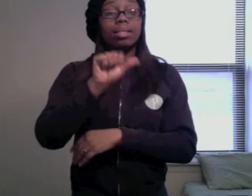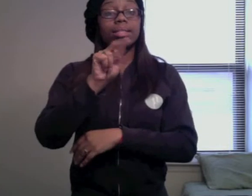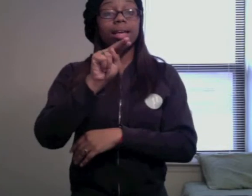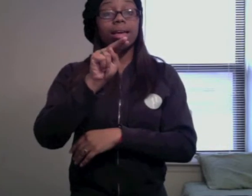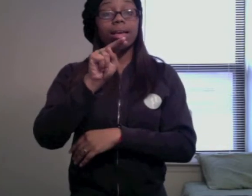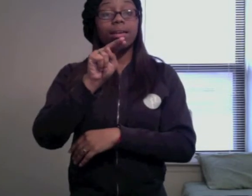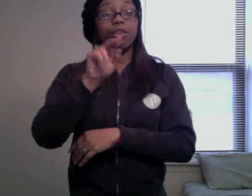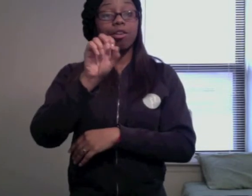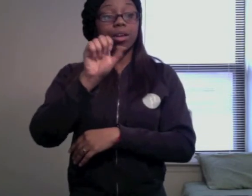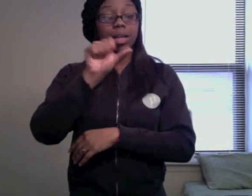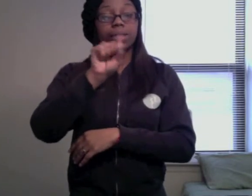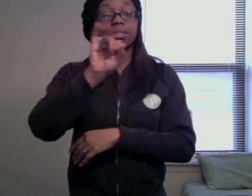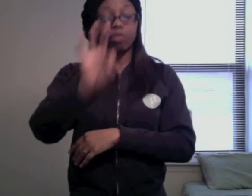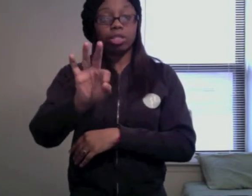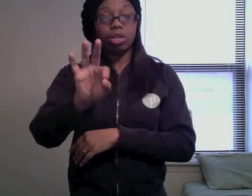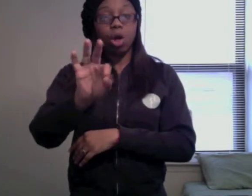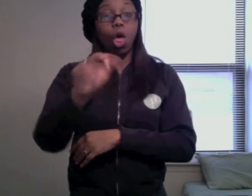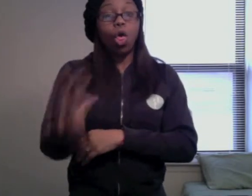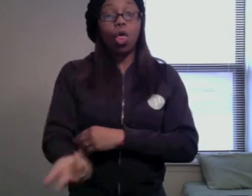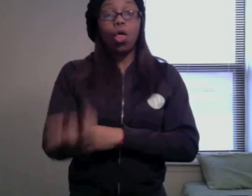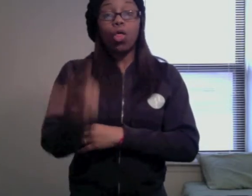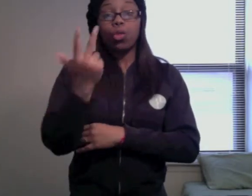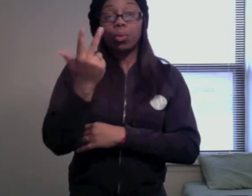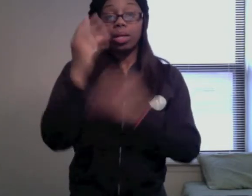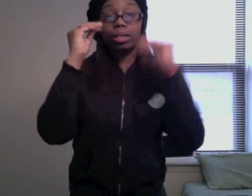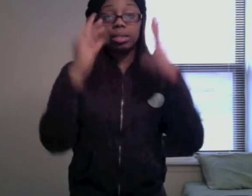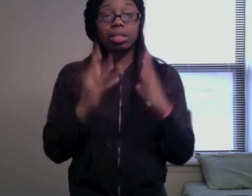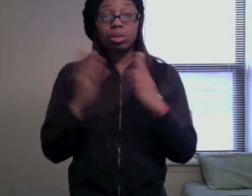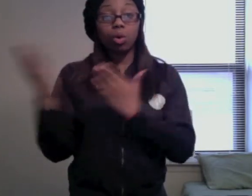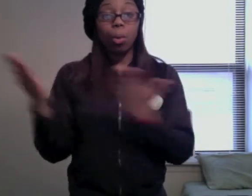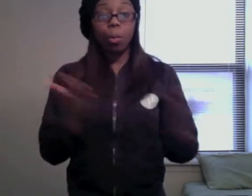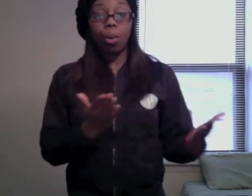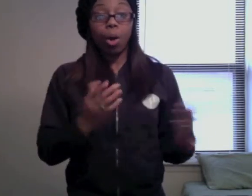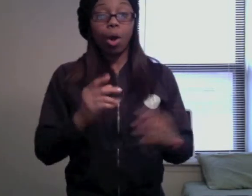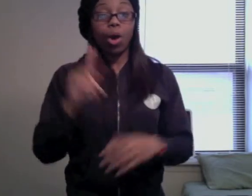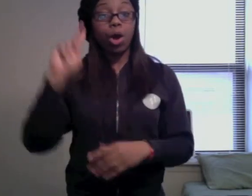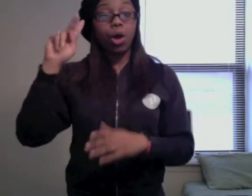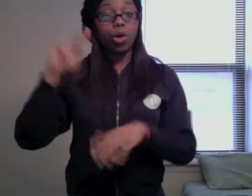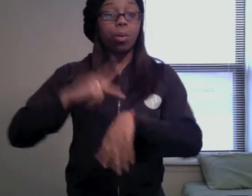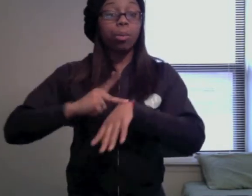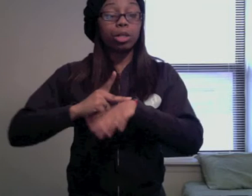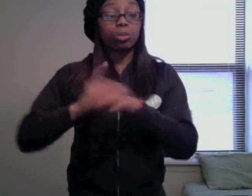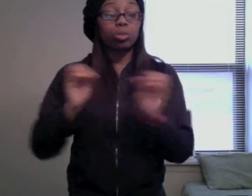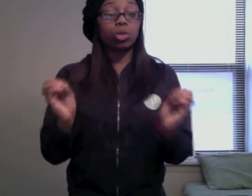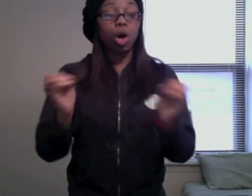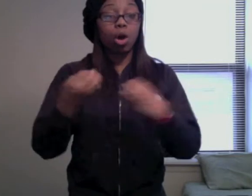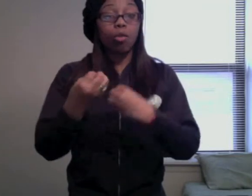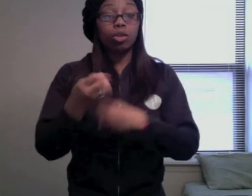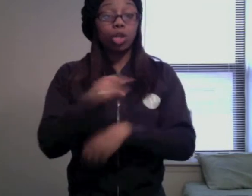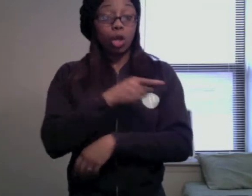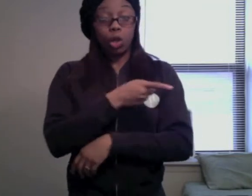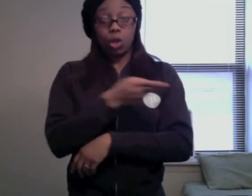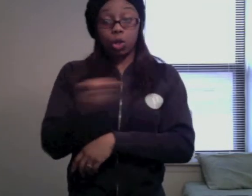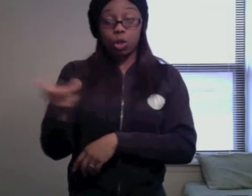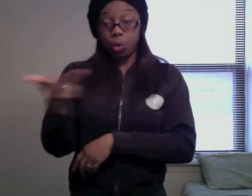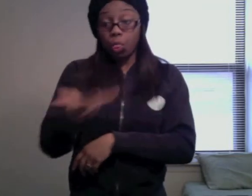3 teachers had been brought into the principal's office and told, "You 3 teachers are the best teachers in this whole